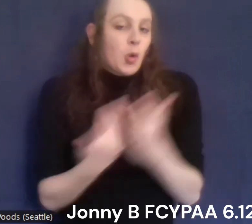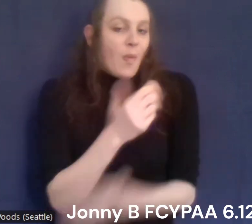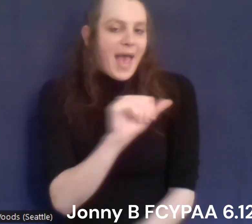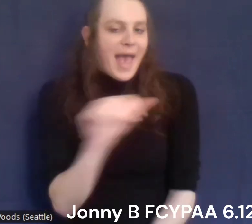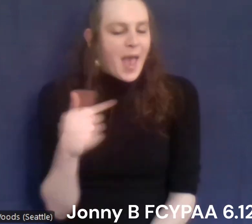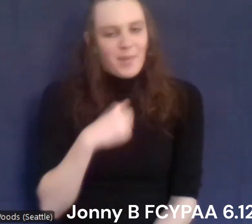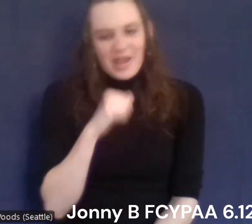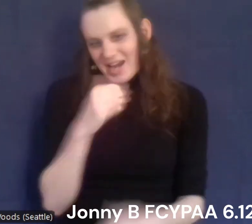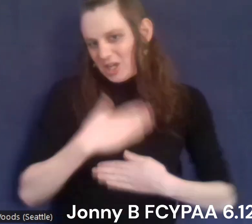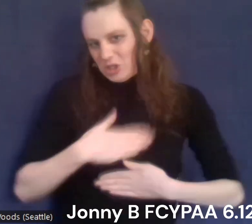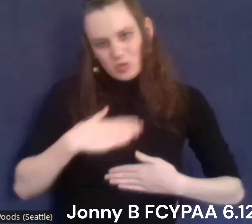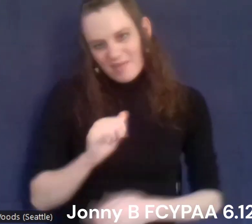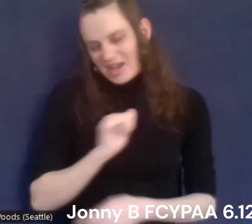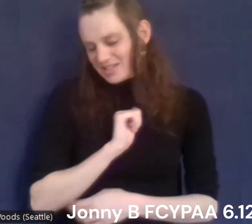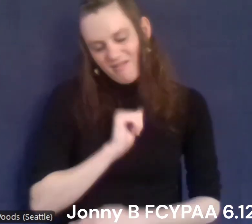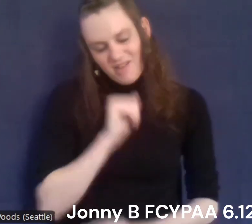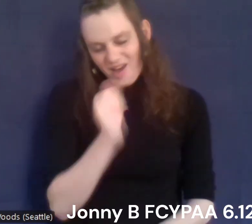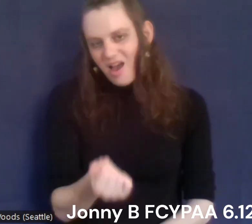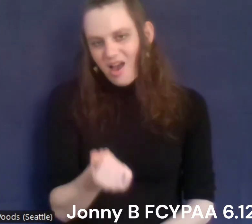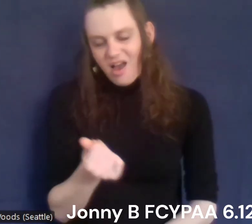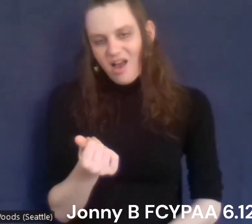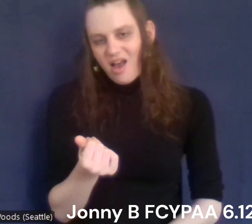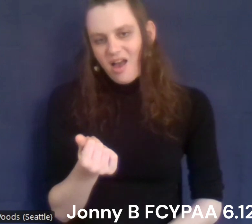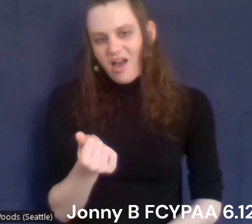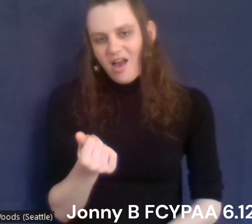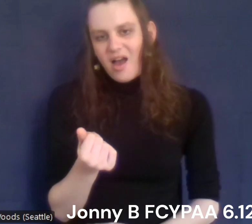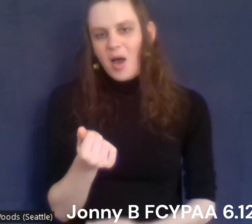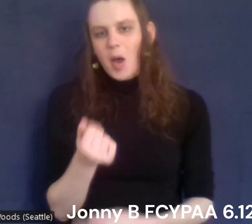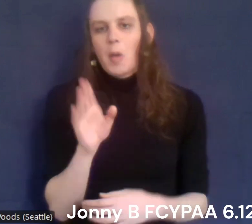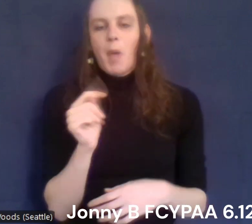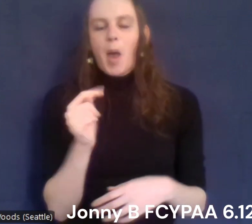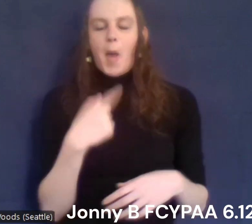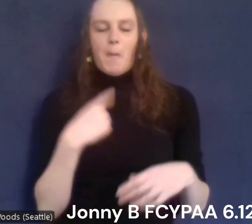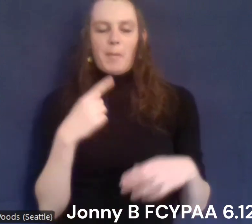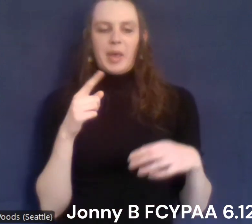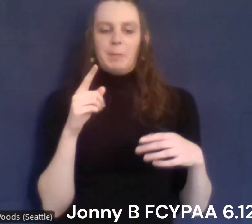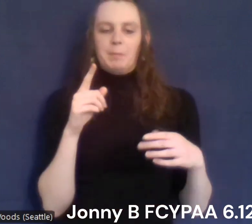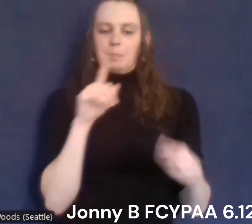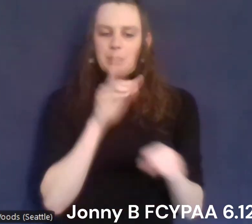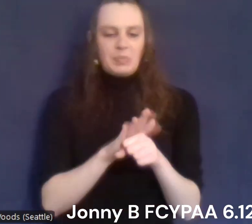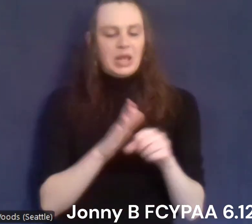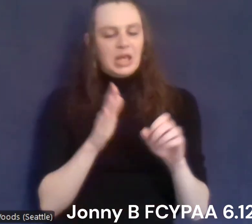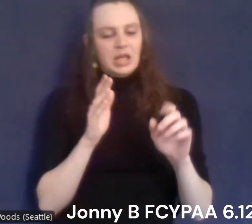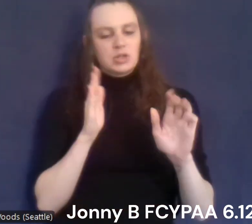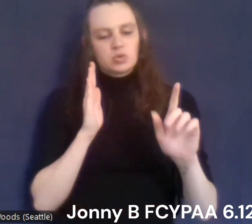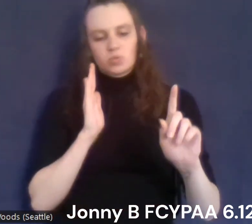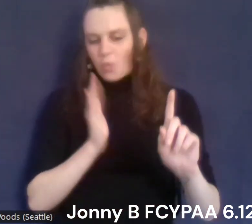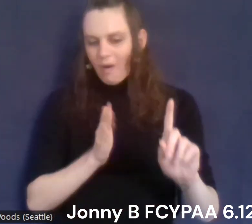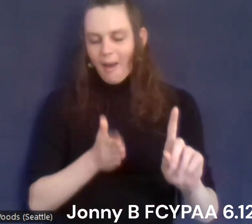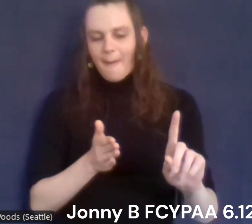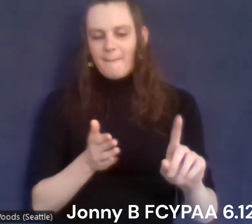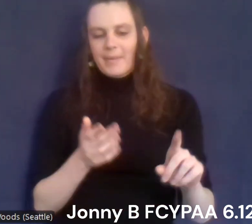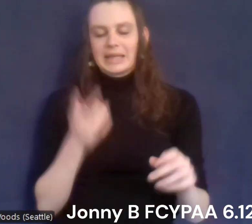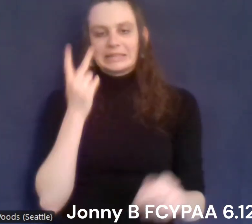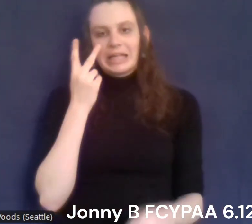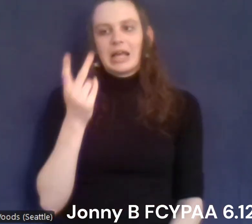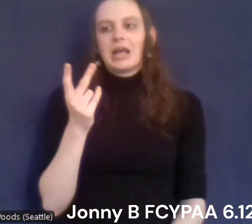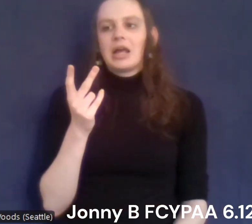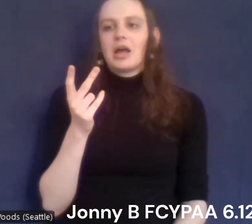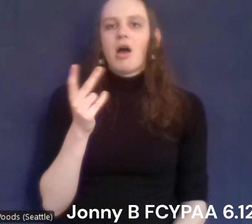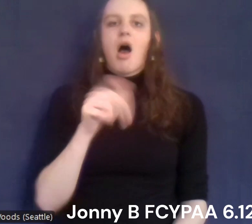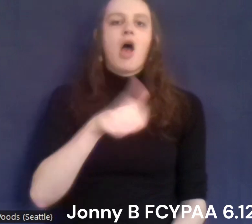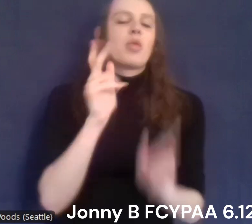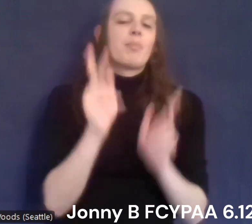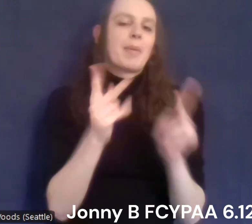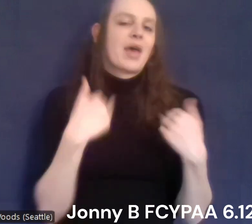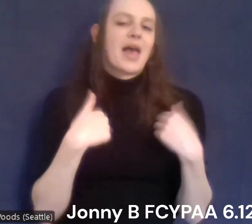I kept on showing up. But I got to see other people having fun and seeing that it was possible. And like she